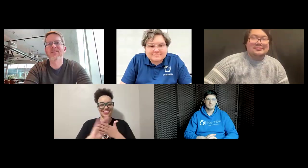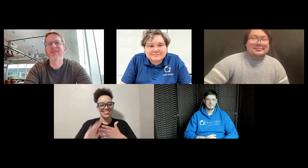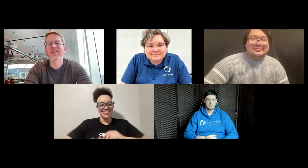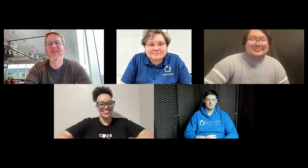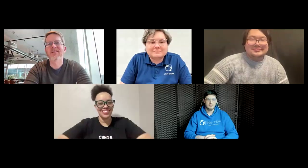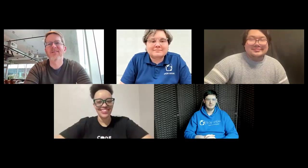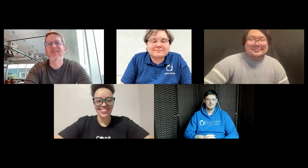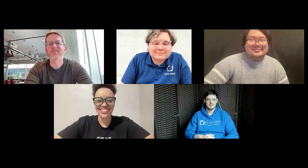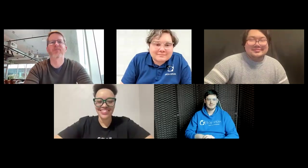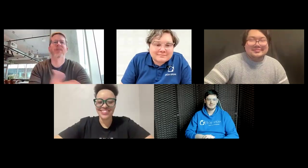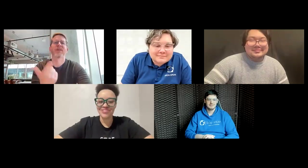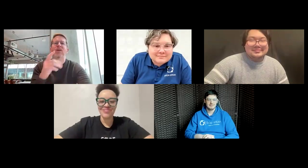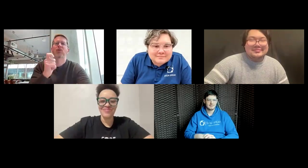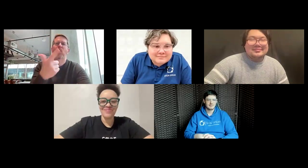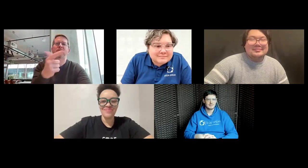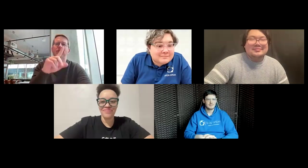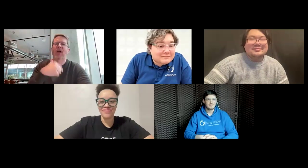That's so cool. Yeah, very nice.